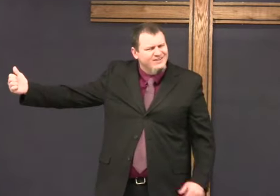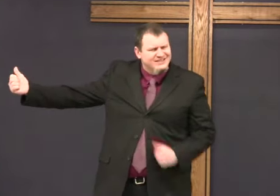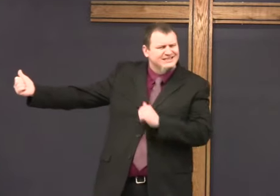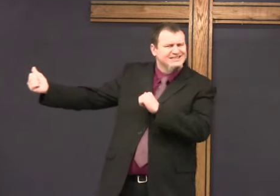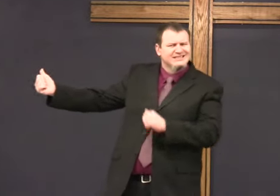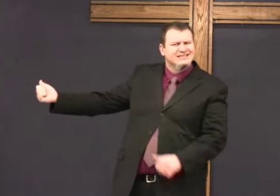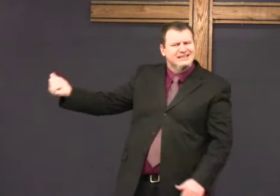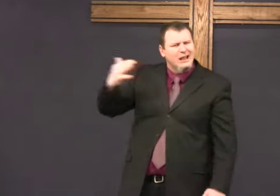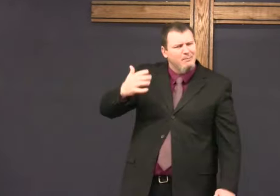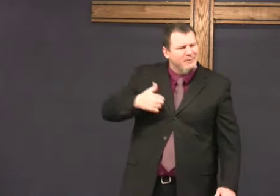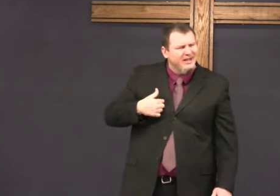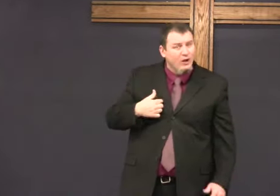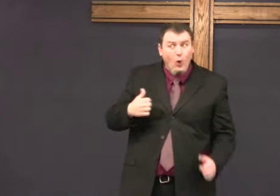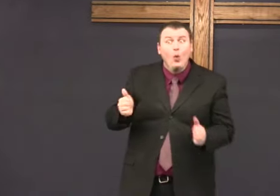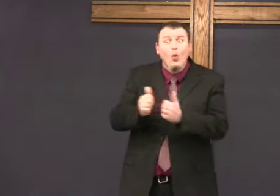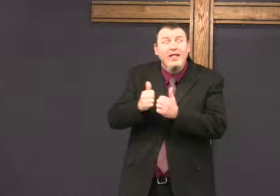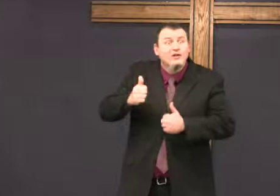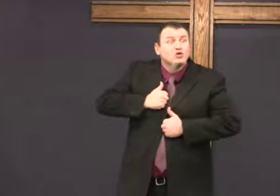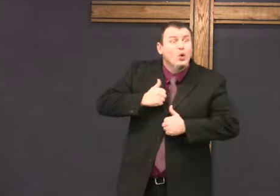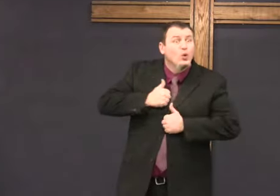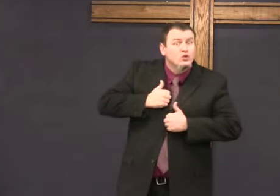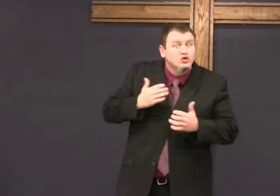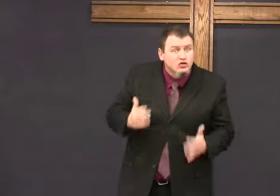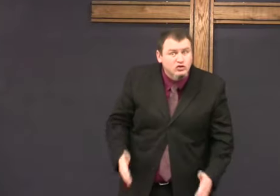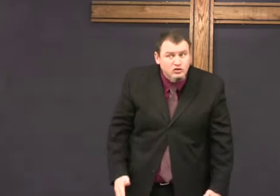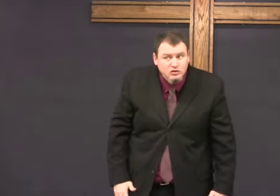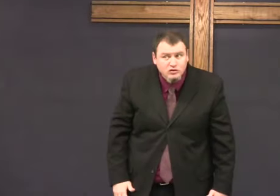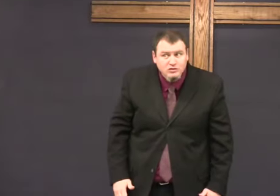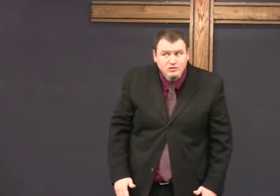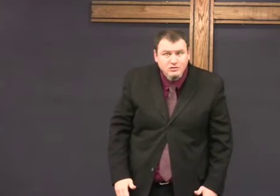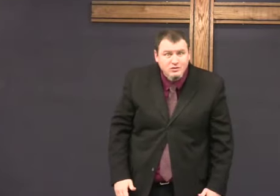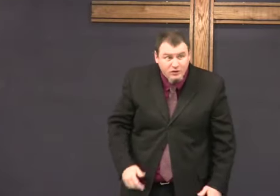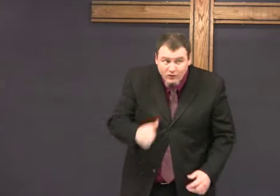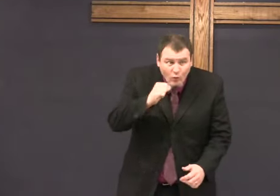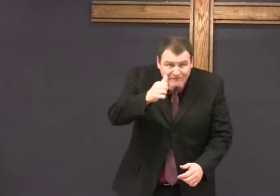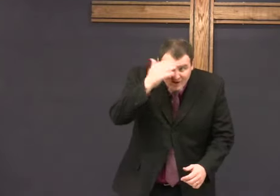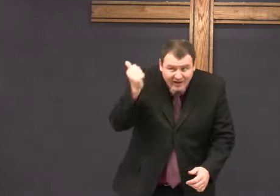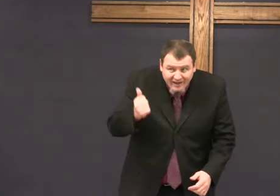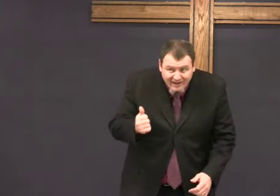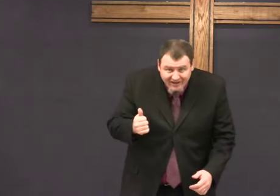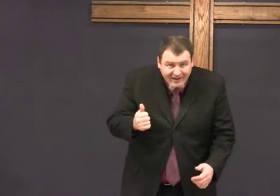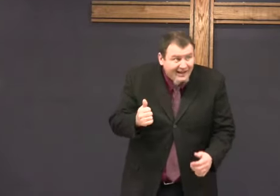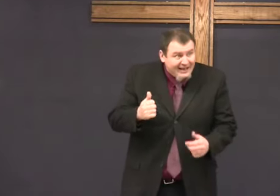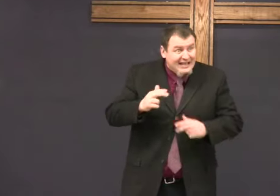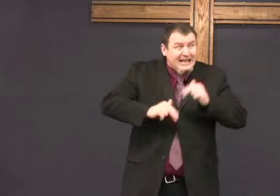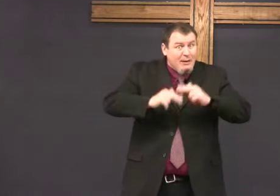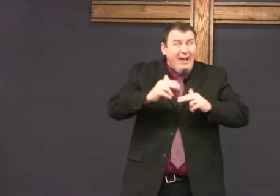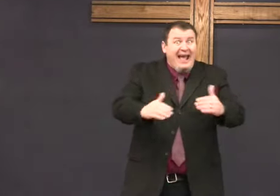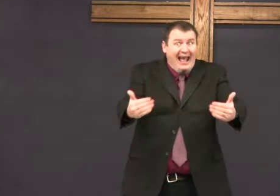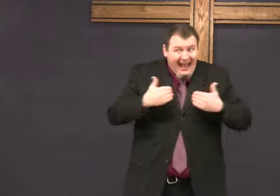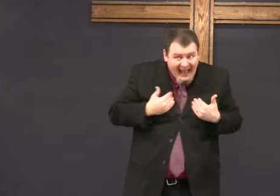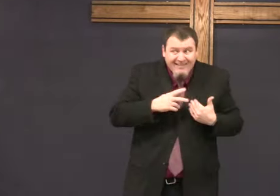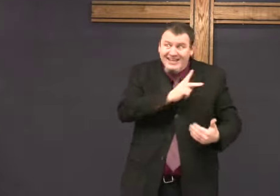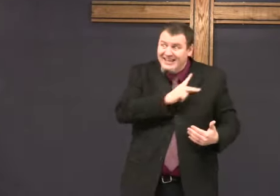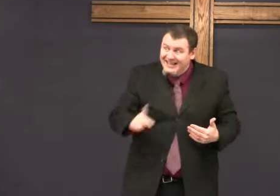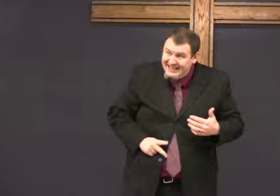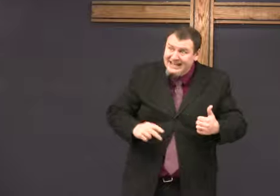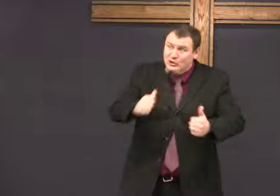Nehemiah permission? The king sent him over there, along with the king's soldiers. Don't forget,